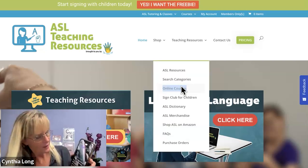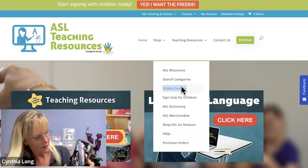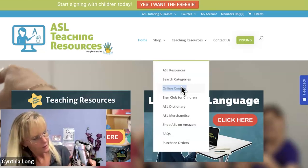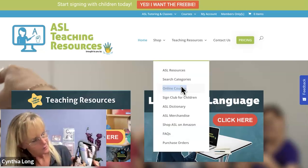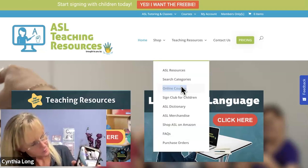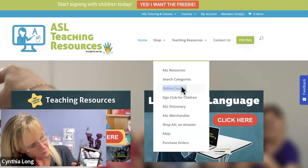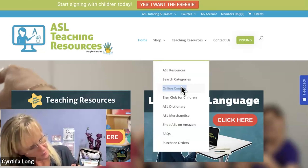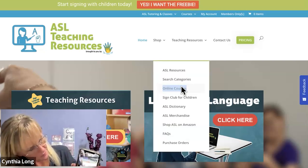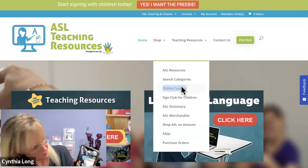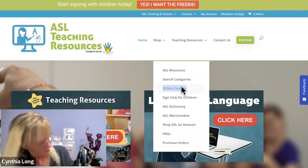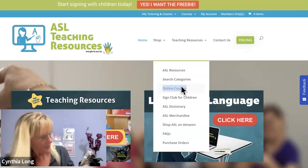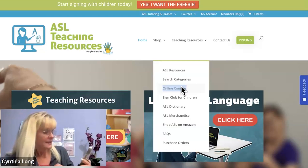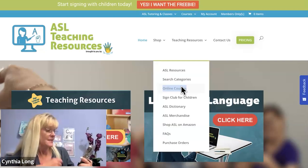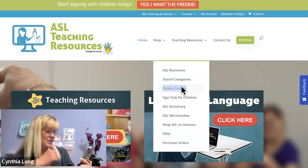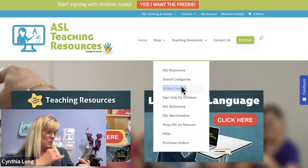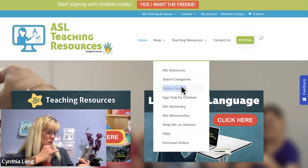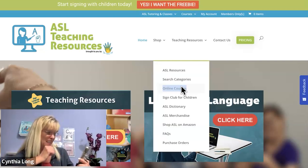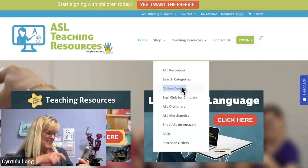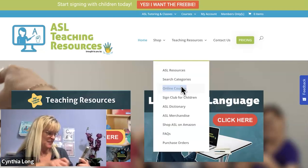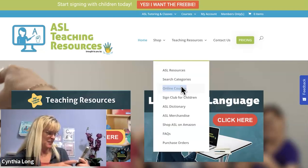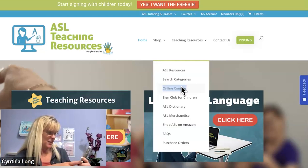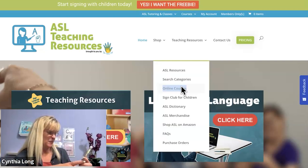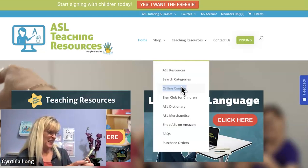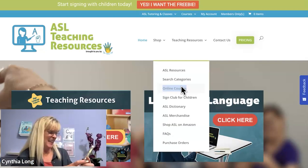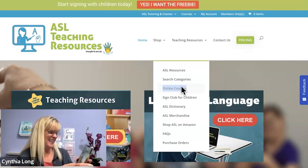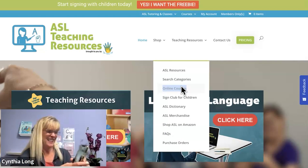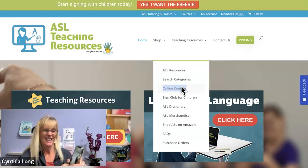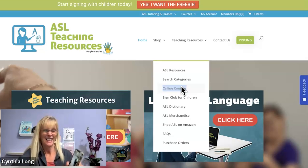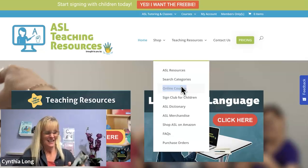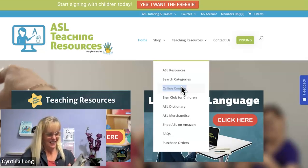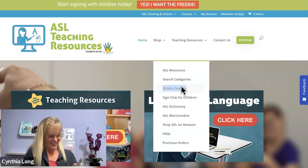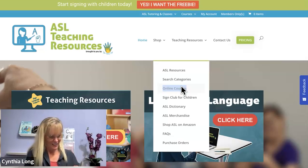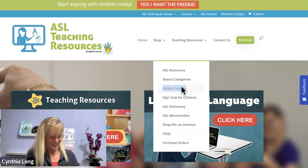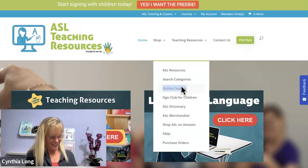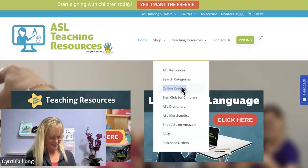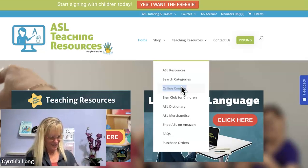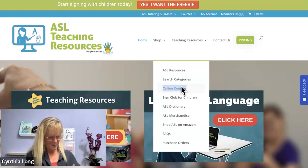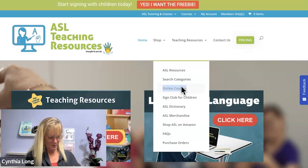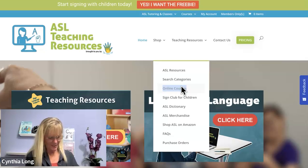there, this is not working, is it for you? 1 second. Let me pull this out.